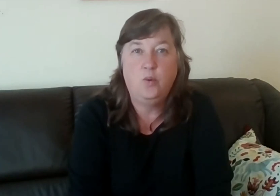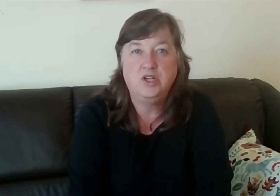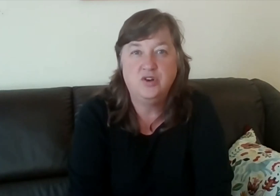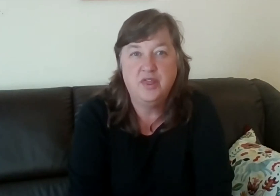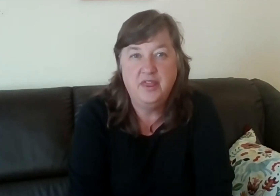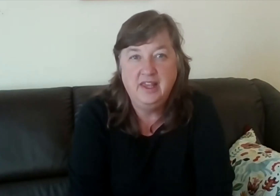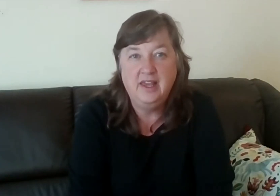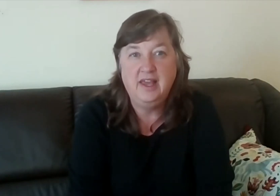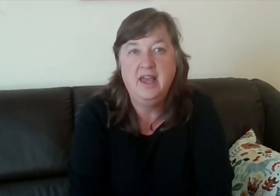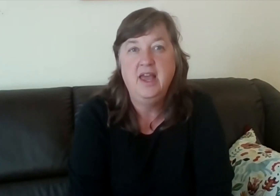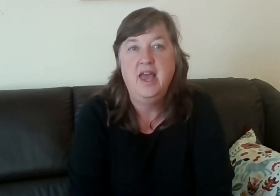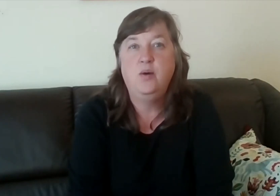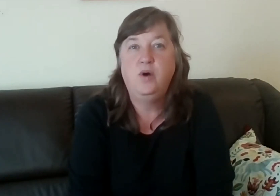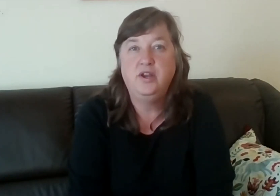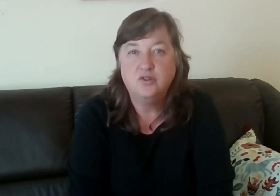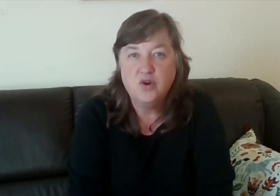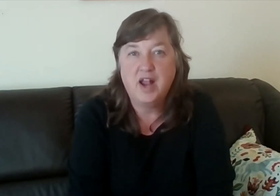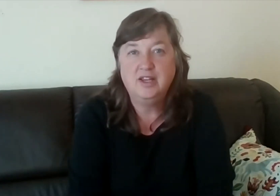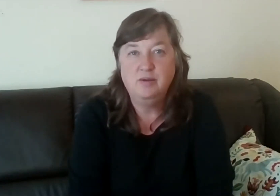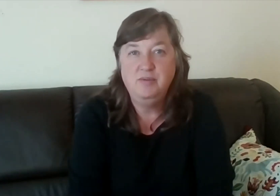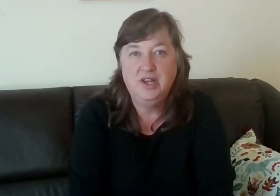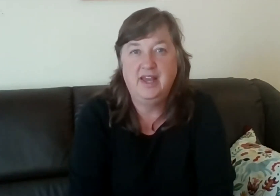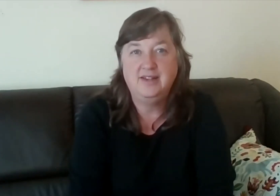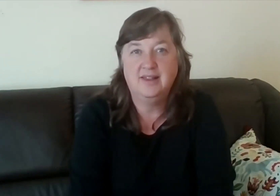you're thinking, and what you're trying to communicate to them.